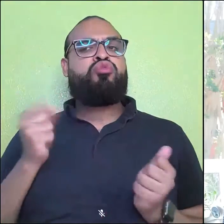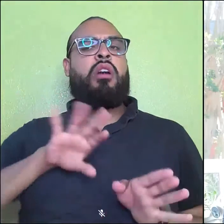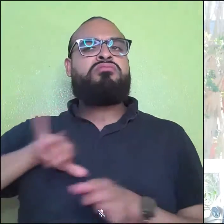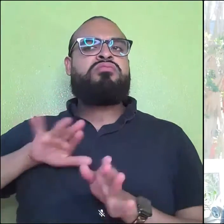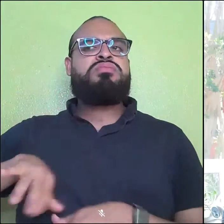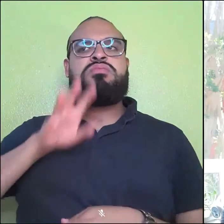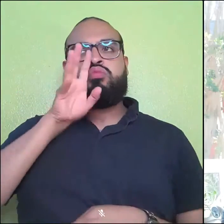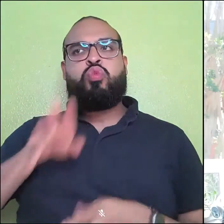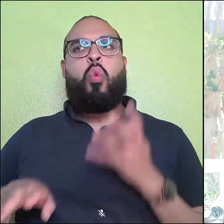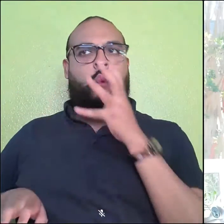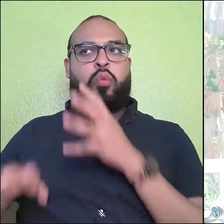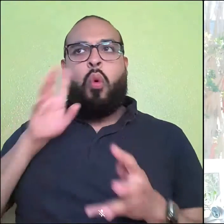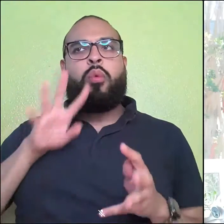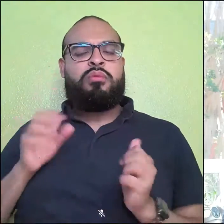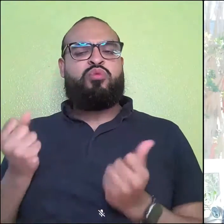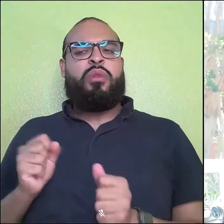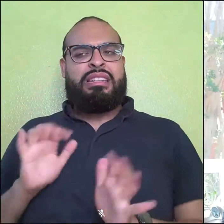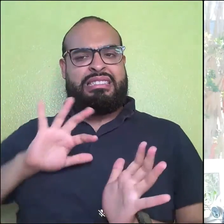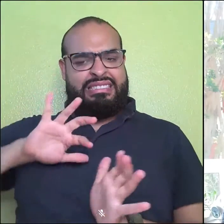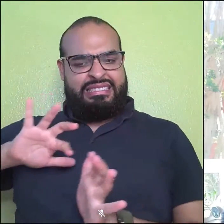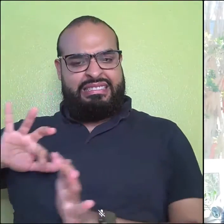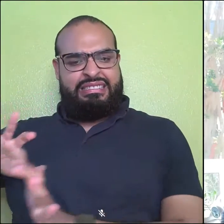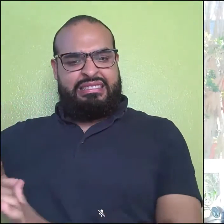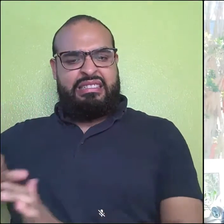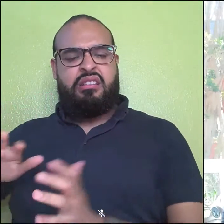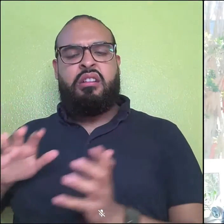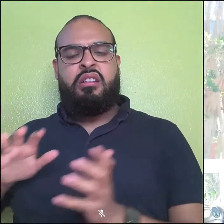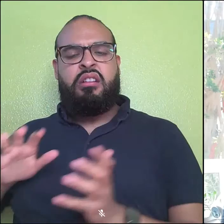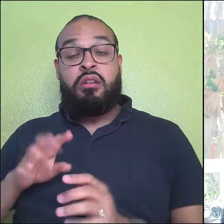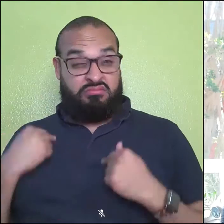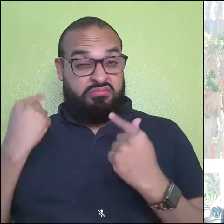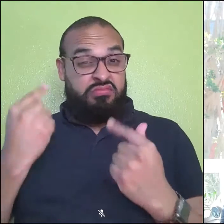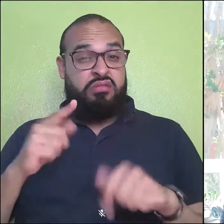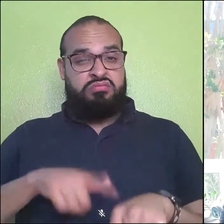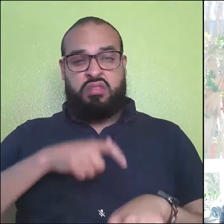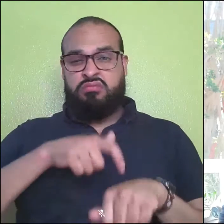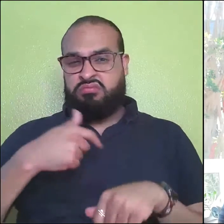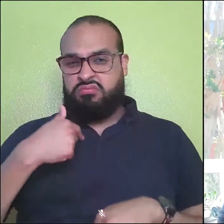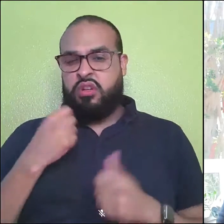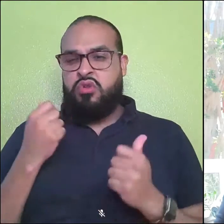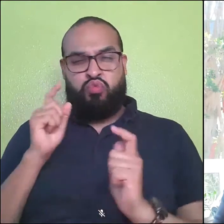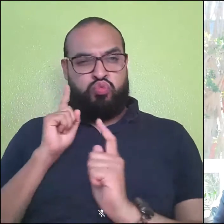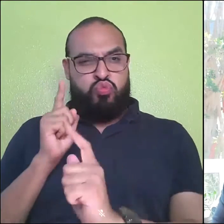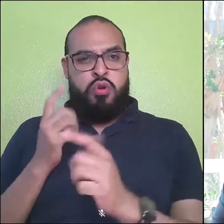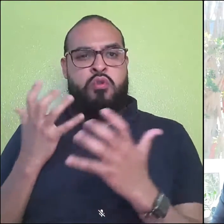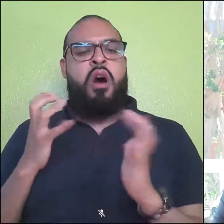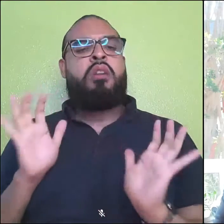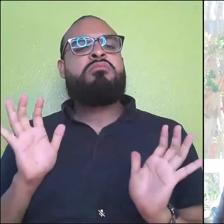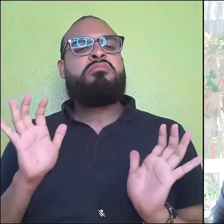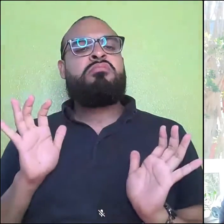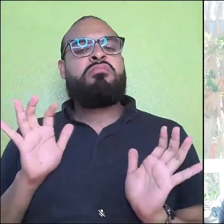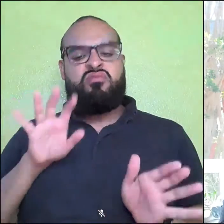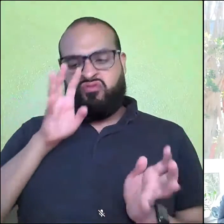I have spent a lot of time numbing out from these overwhelming emotions. Uh, when I was younger, before I